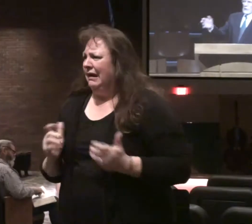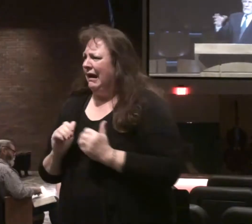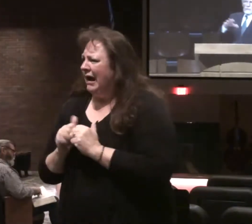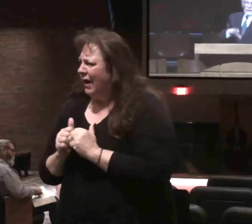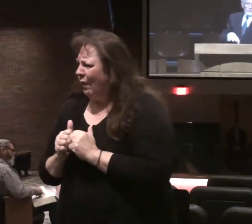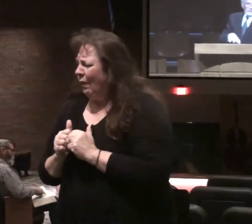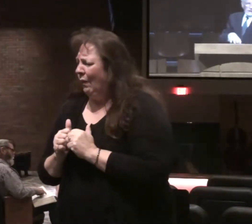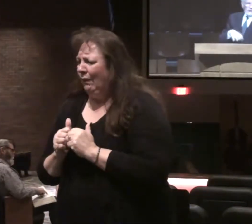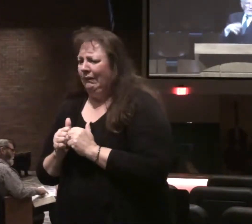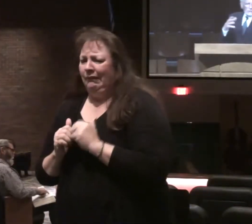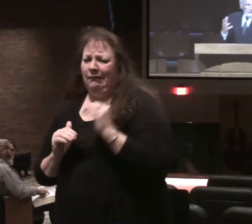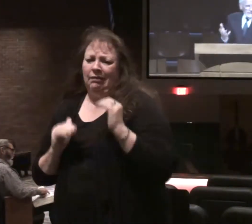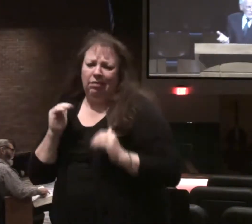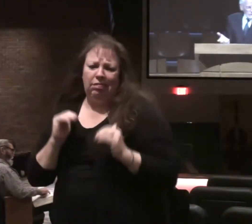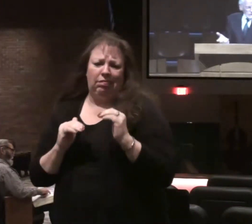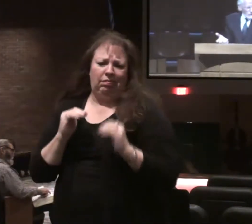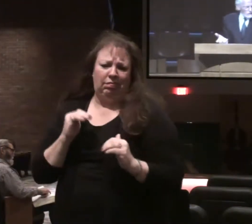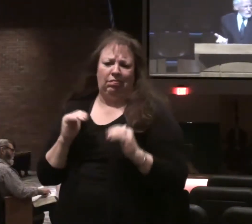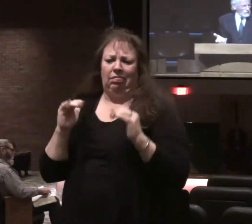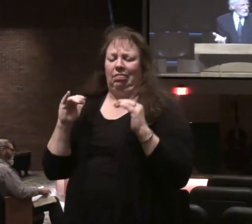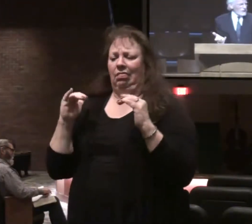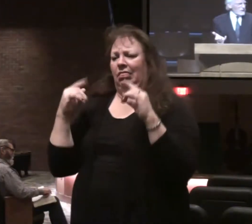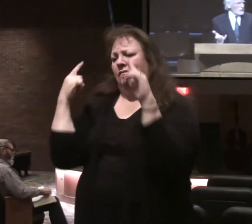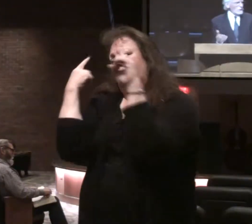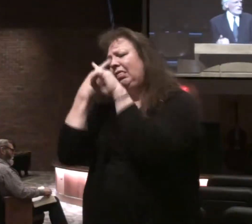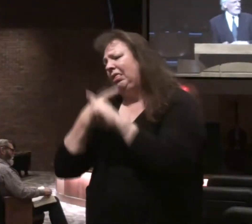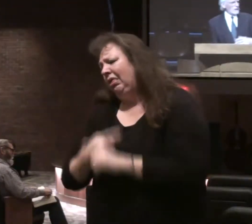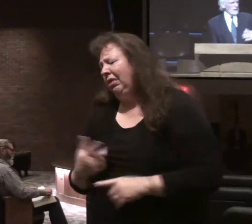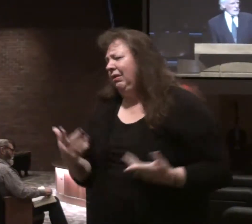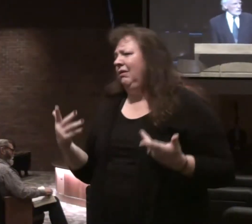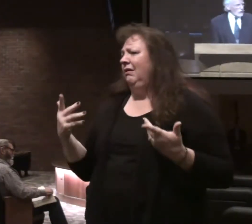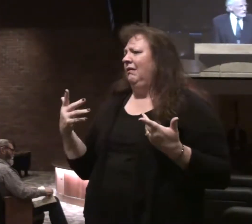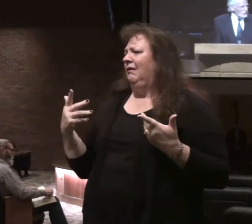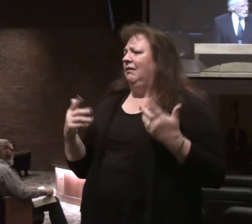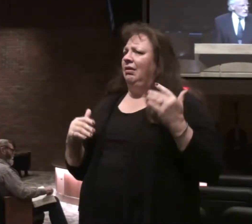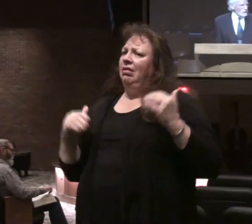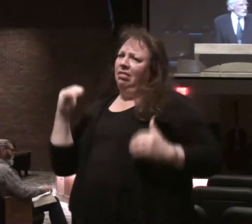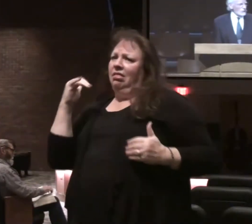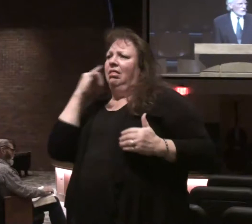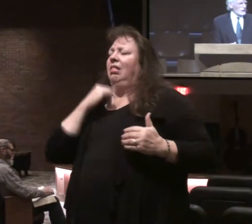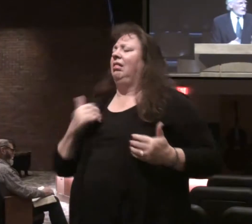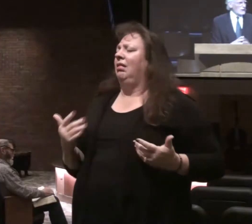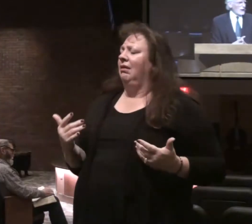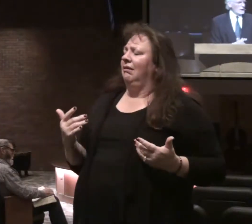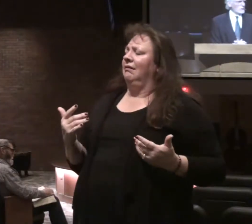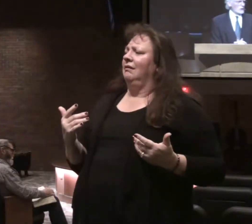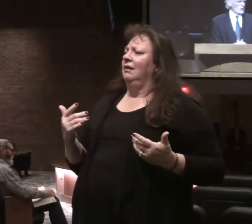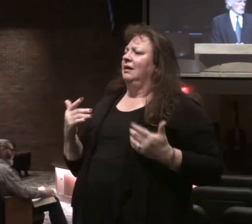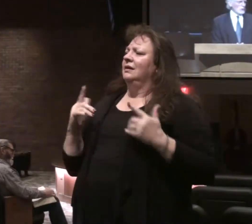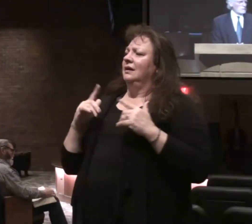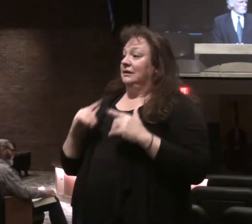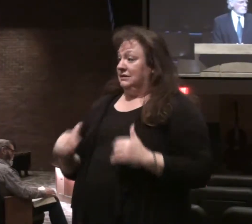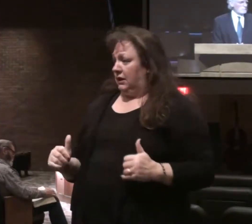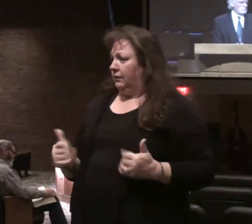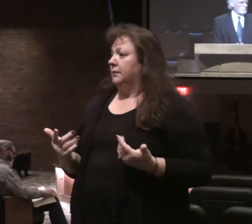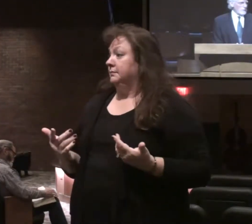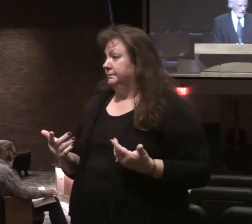With all of its unfairness, inconsistencies, injustices, and so